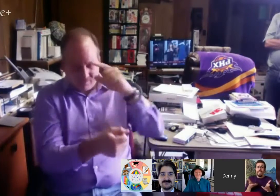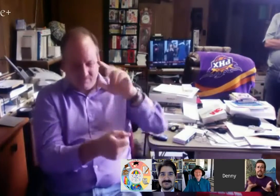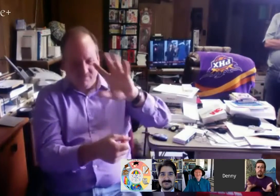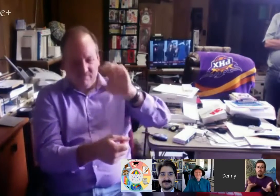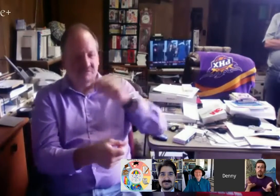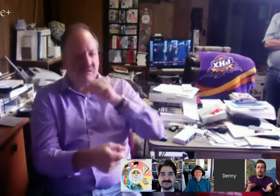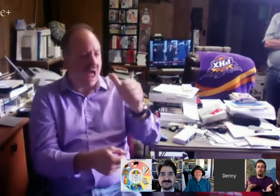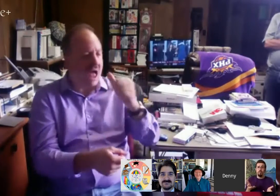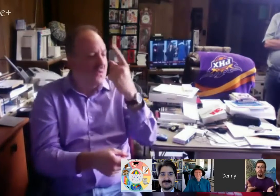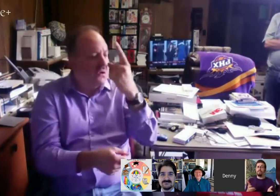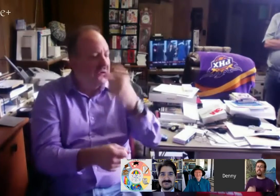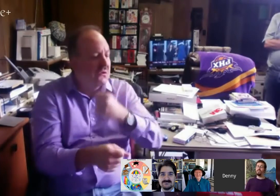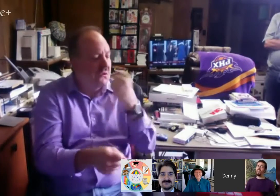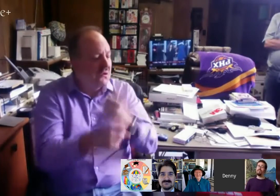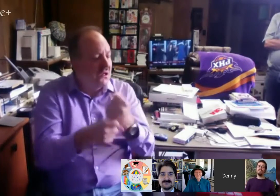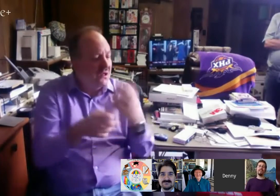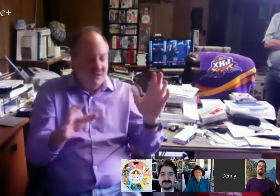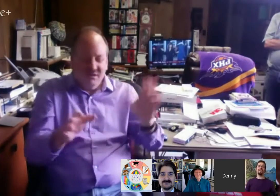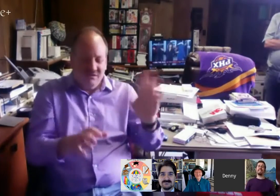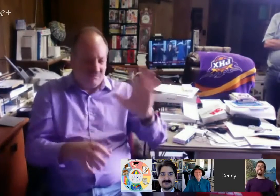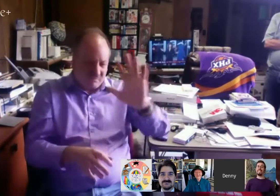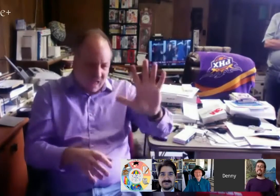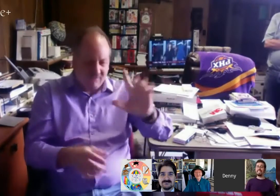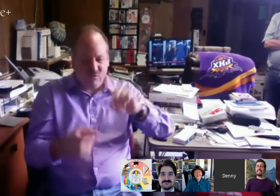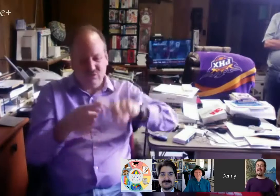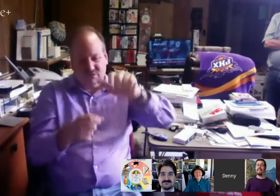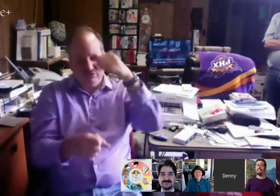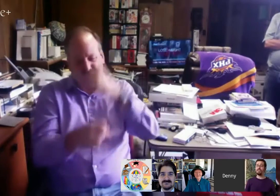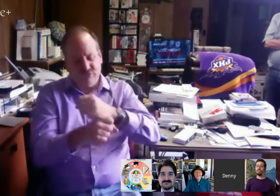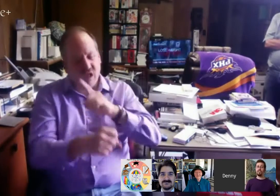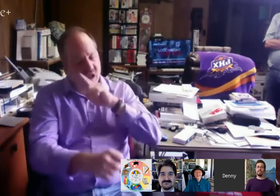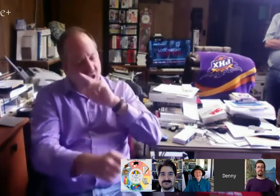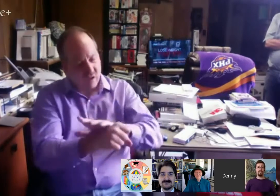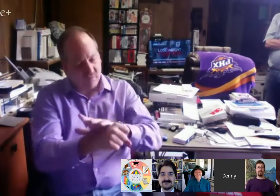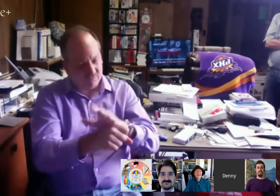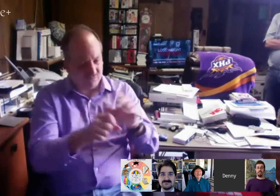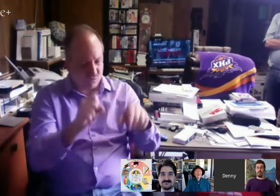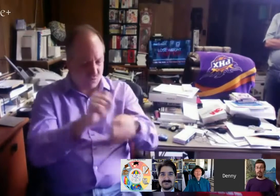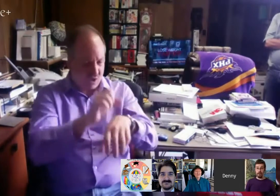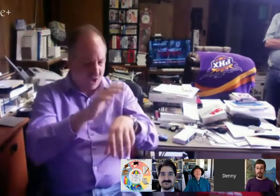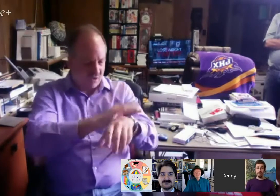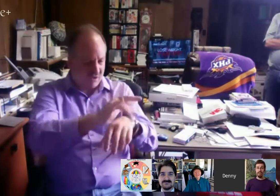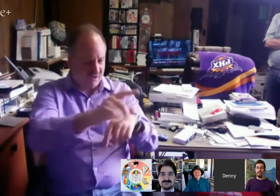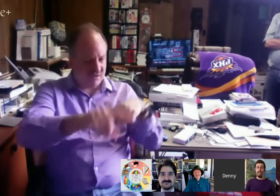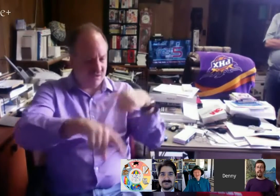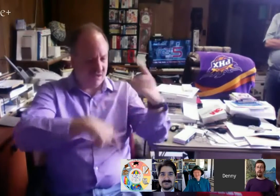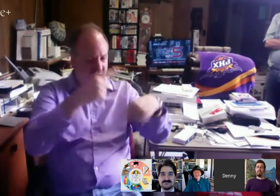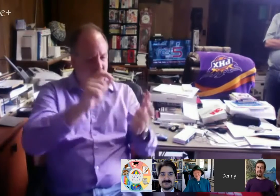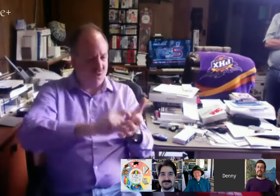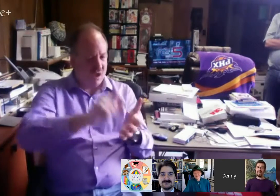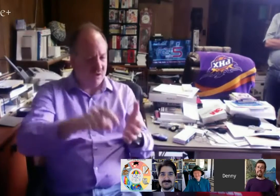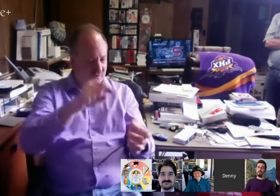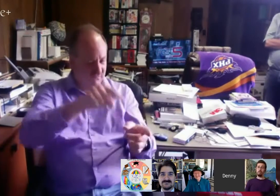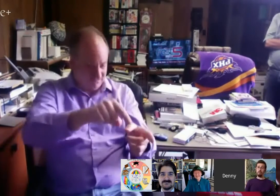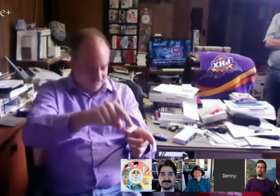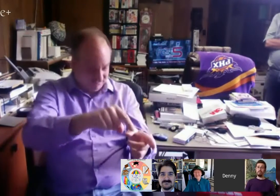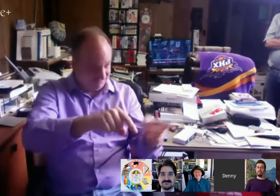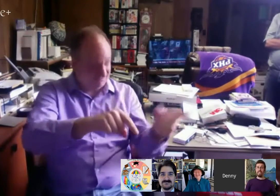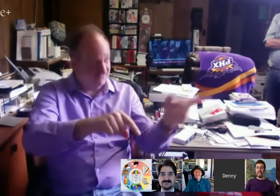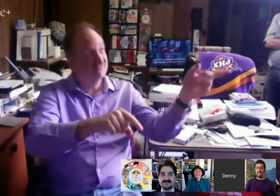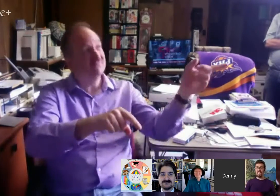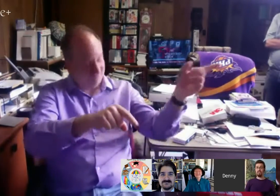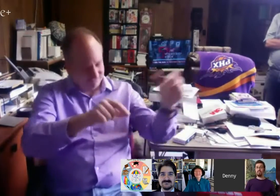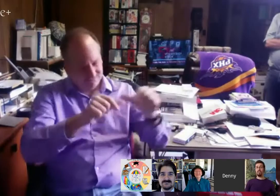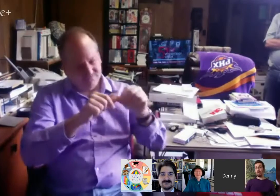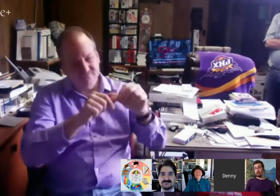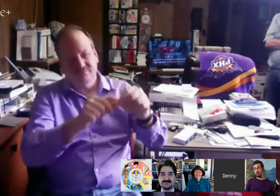To really get the real true benefit, you have to have at least 10 years just to start. I mean, they need to have a commitment